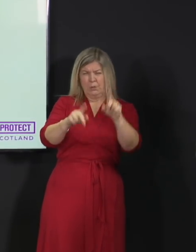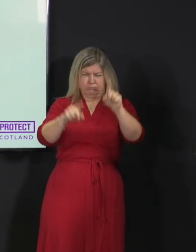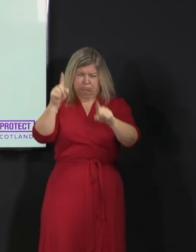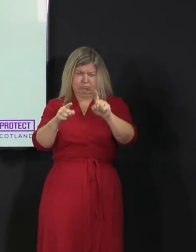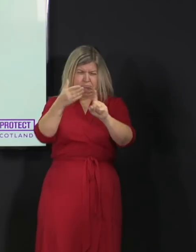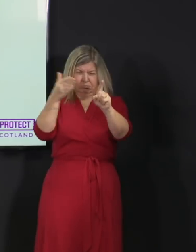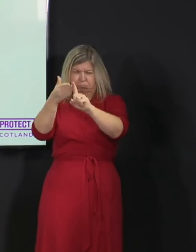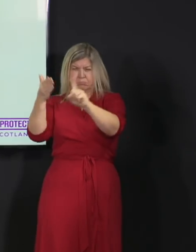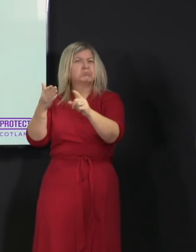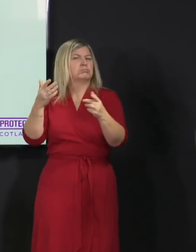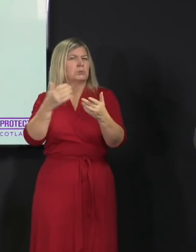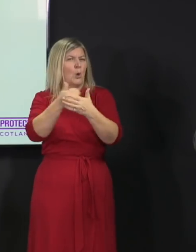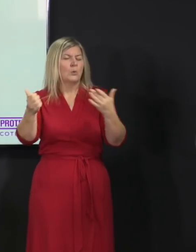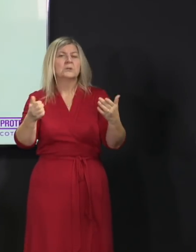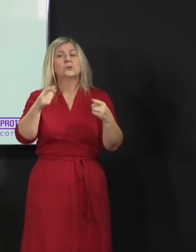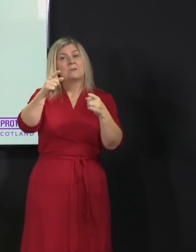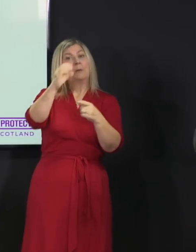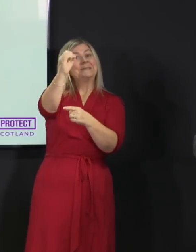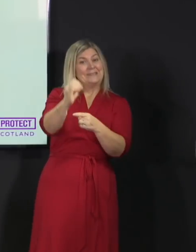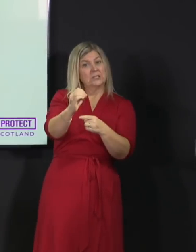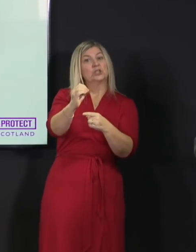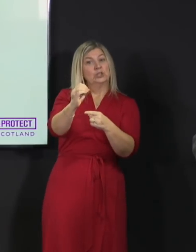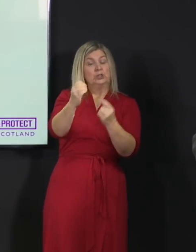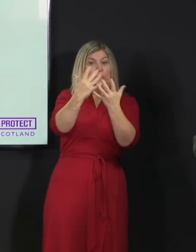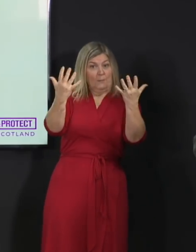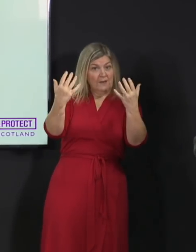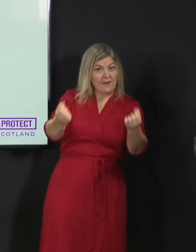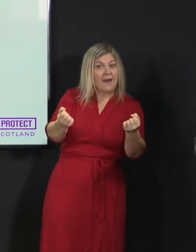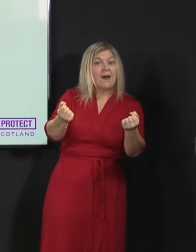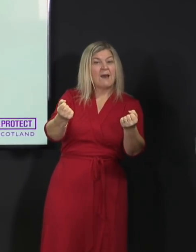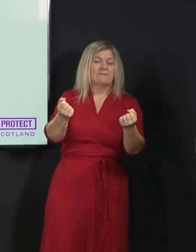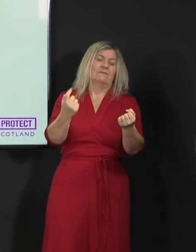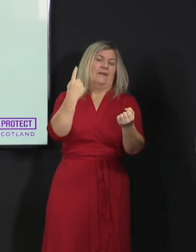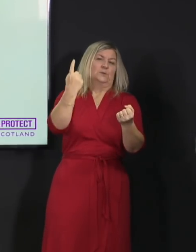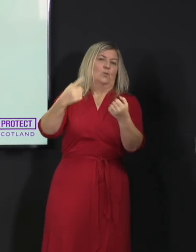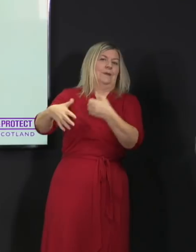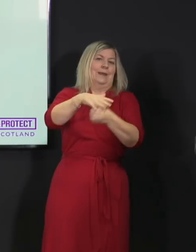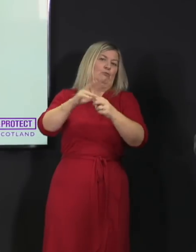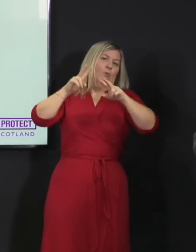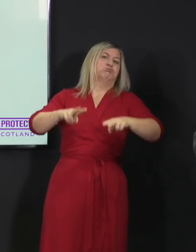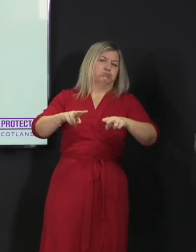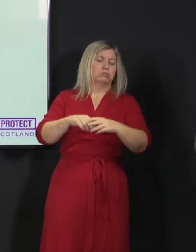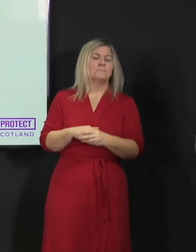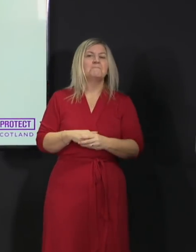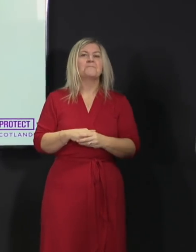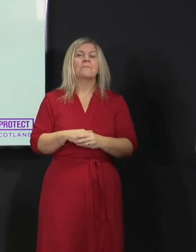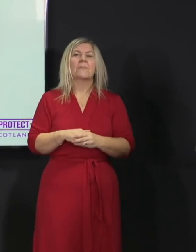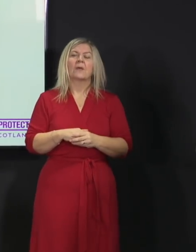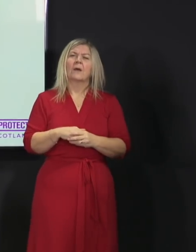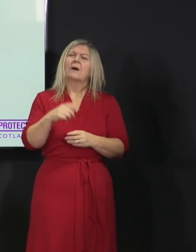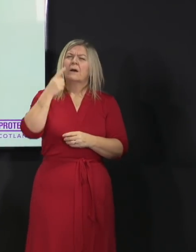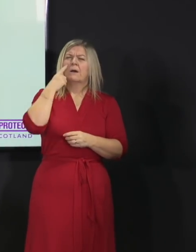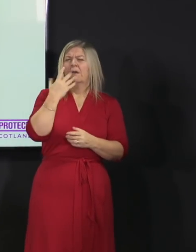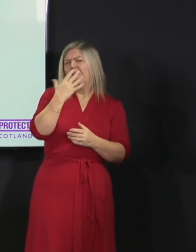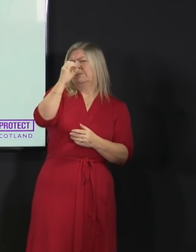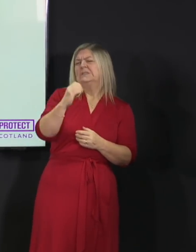chart, and the percentage positivity is only one of the suite of indicators that we're looking at just now. What we've seen with that